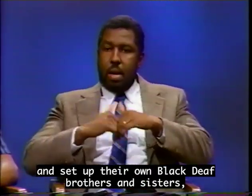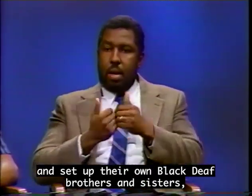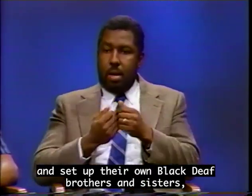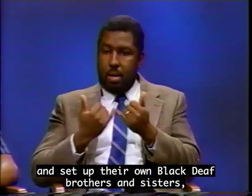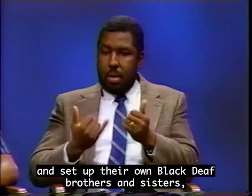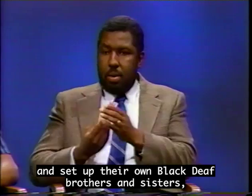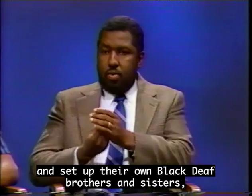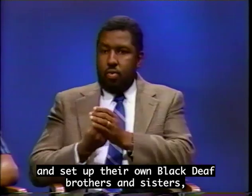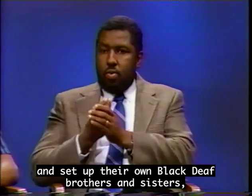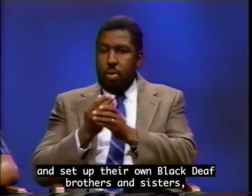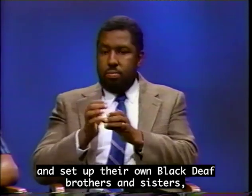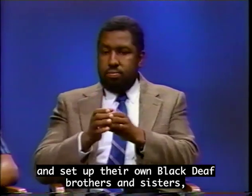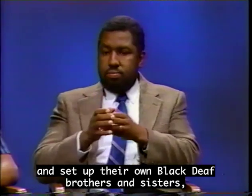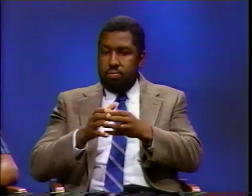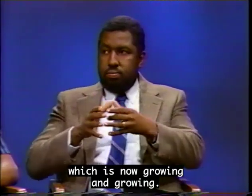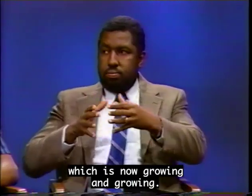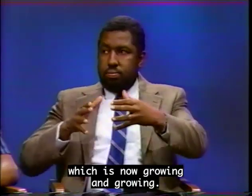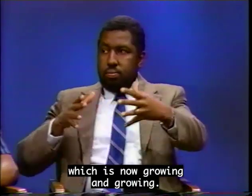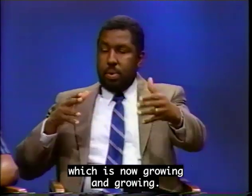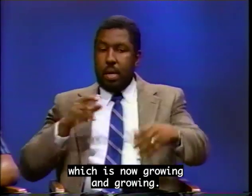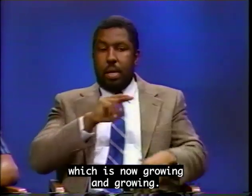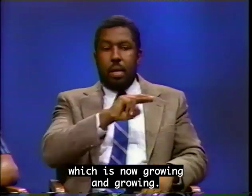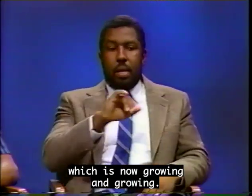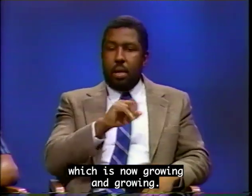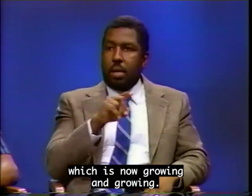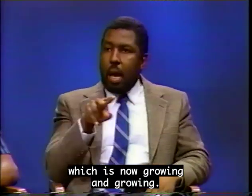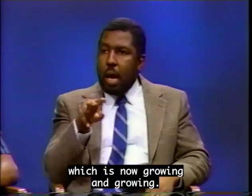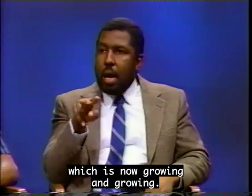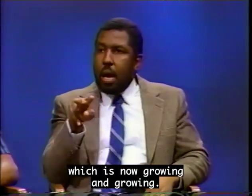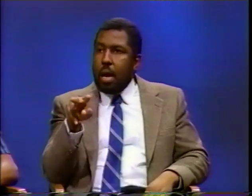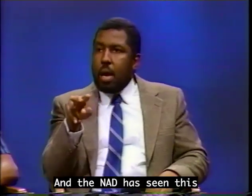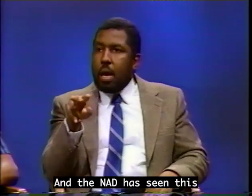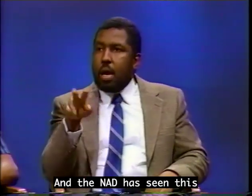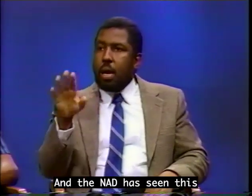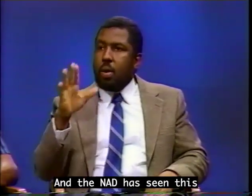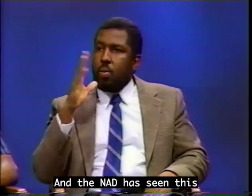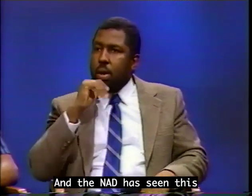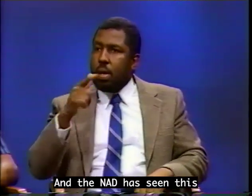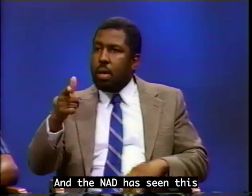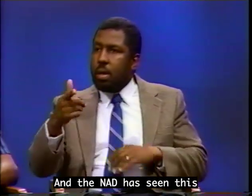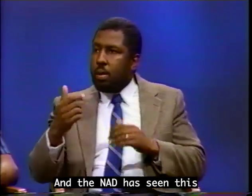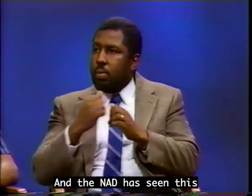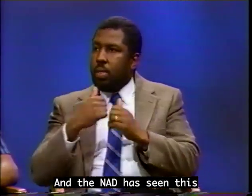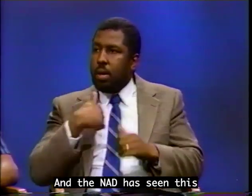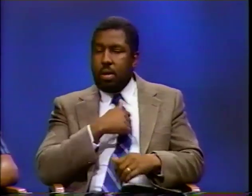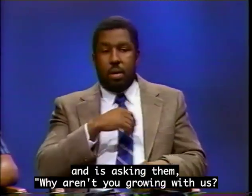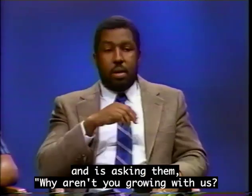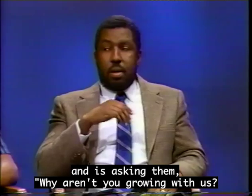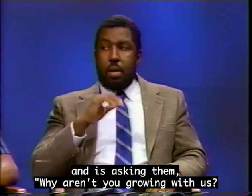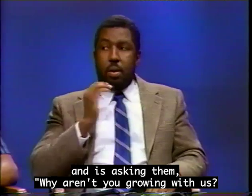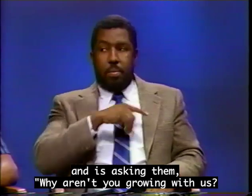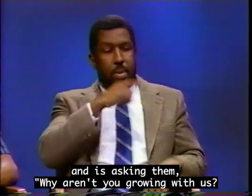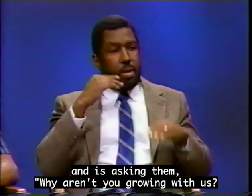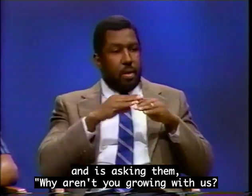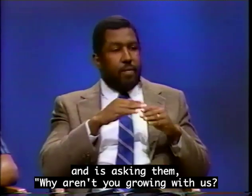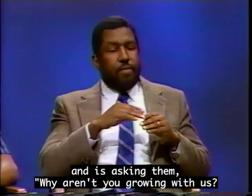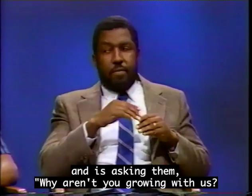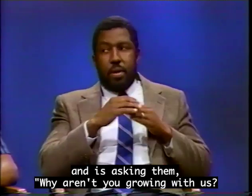Black Deaf Brothers and Sisters, which is now growing and growing. And the NAD has seen this and is asking them, why aren't